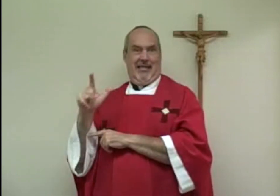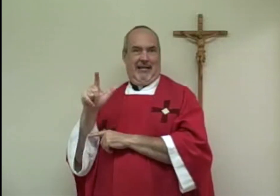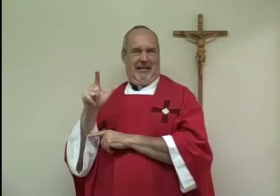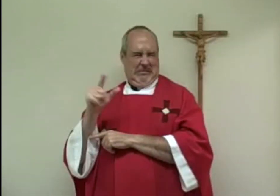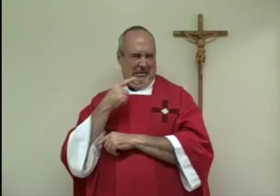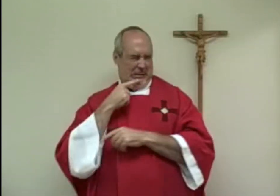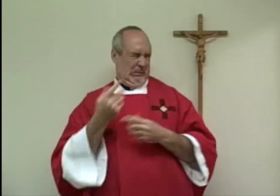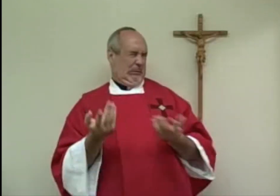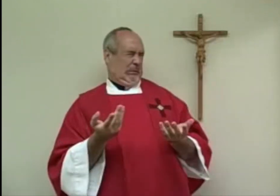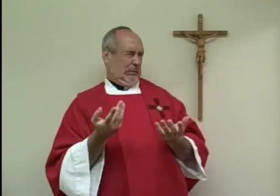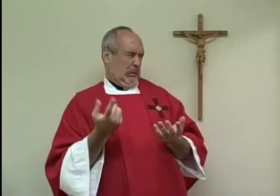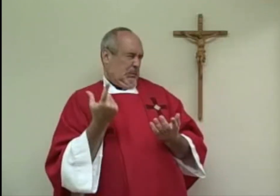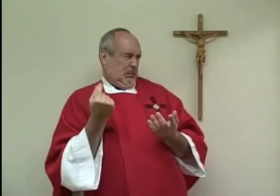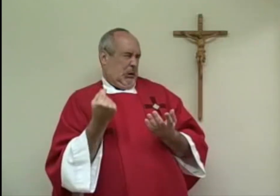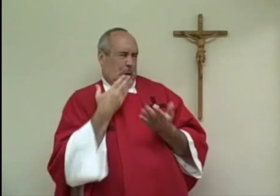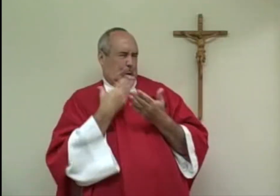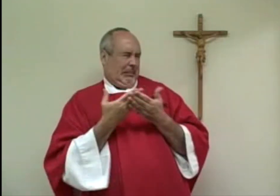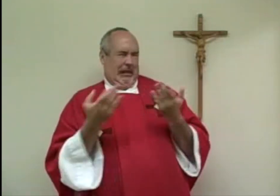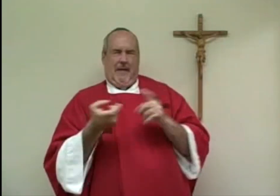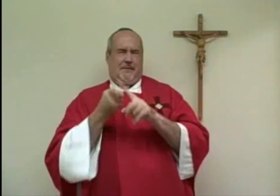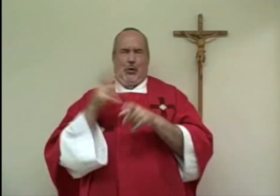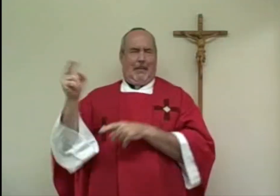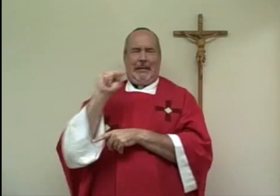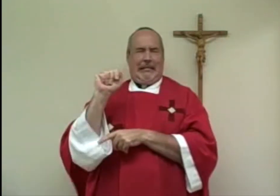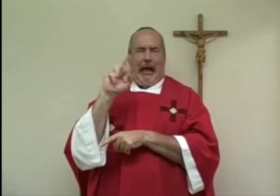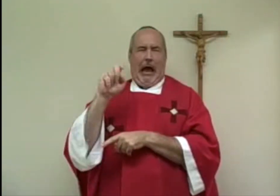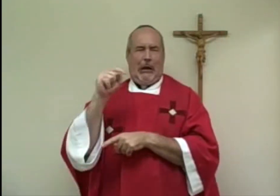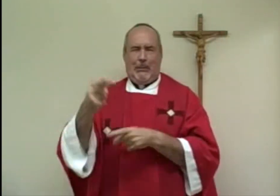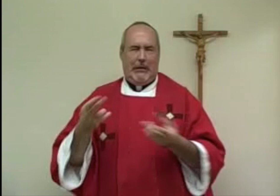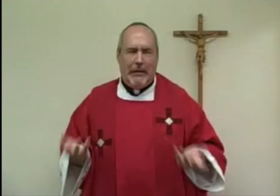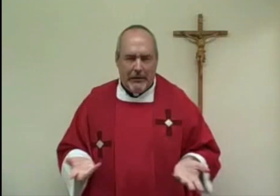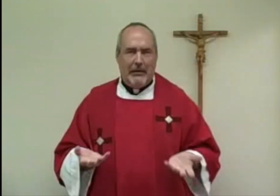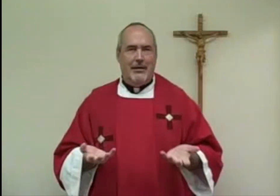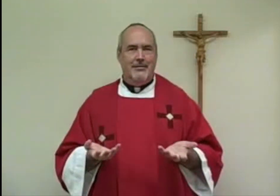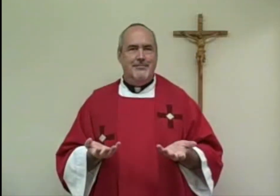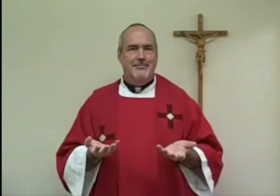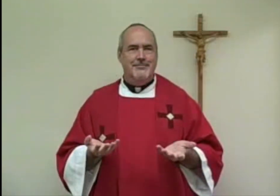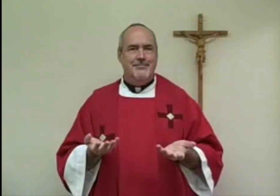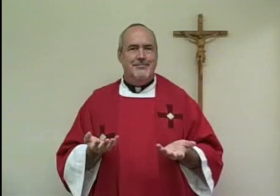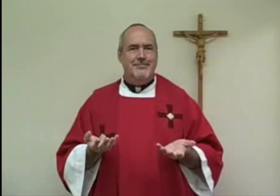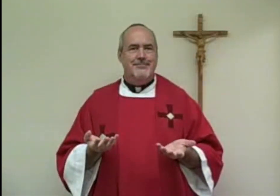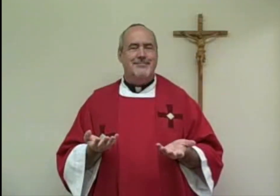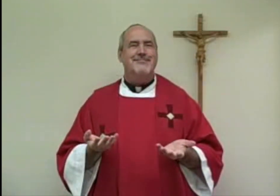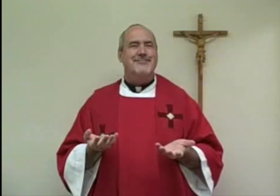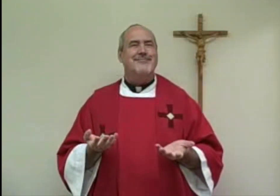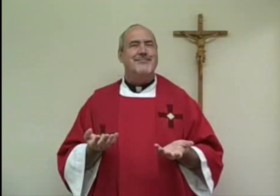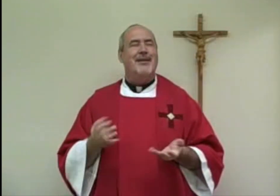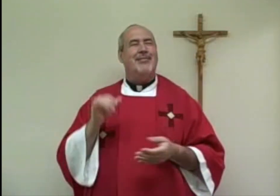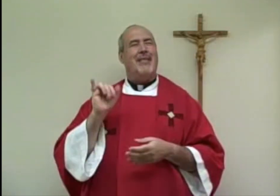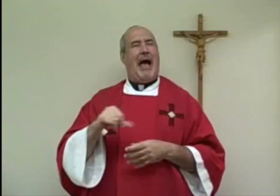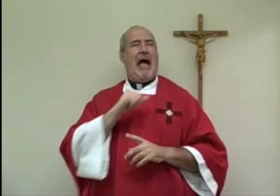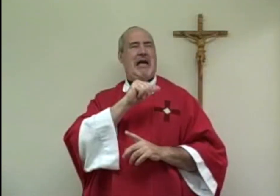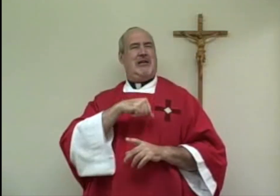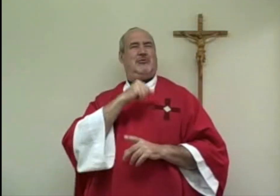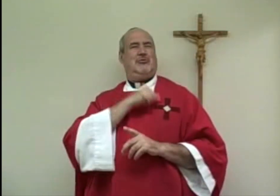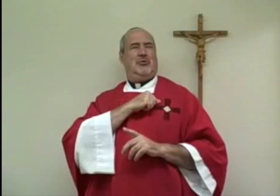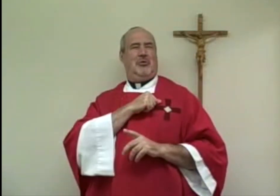And Nathanael said, so what's so good about him being from Nazareth? Who is this?